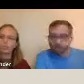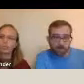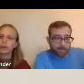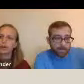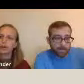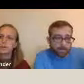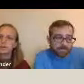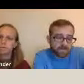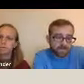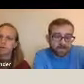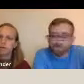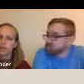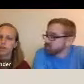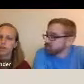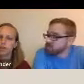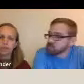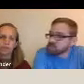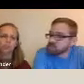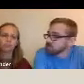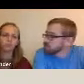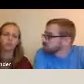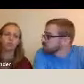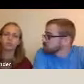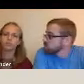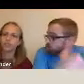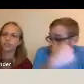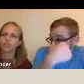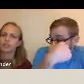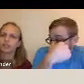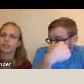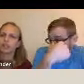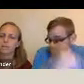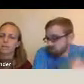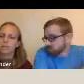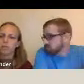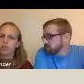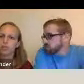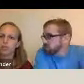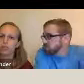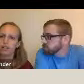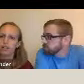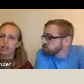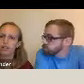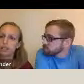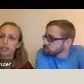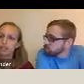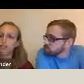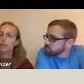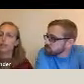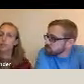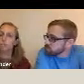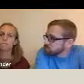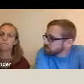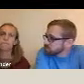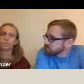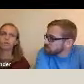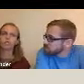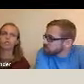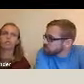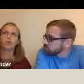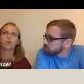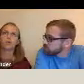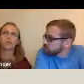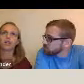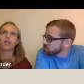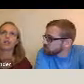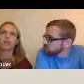So the thing that was helpful for us while at UND was